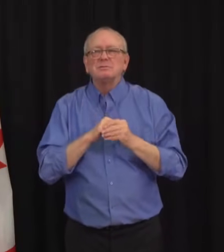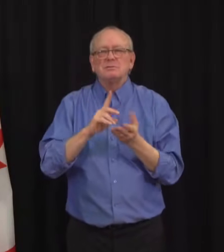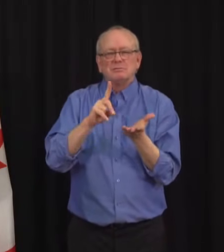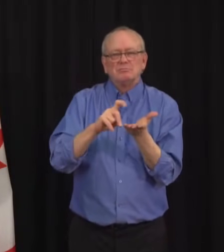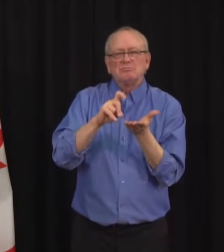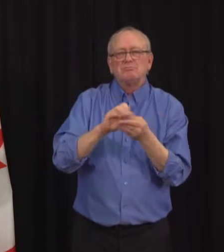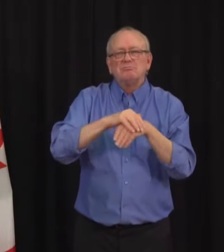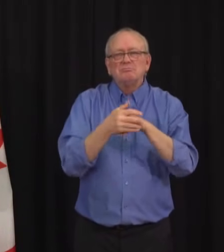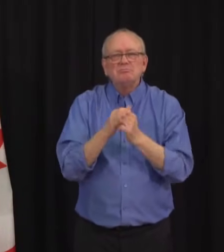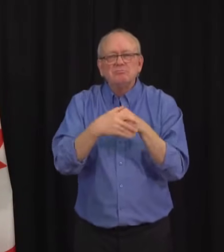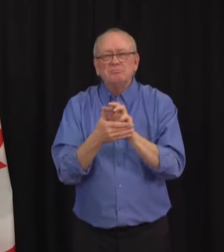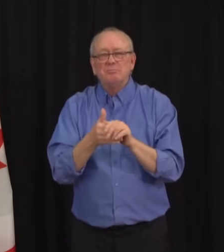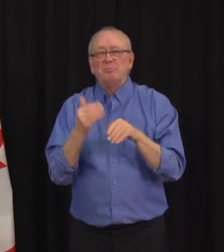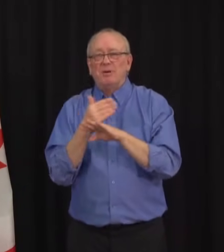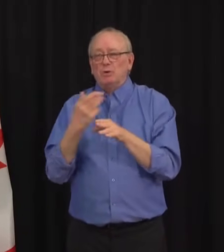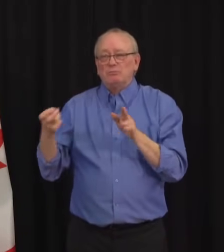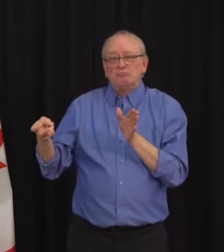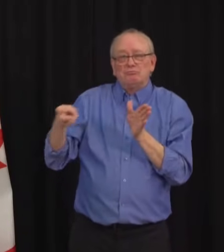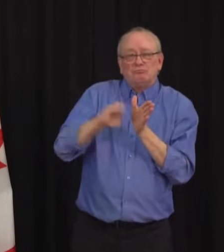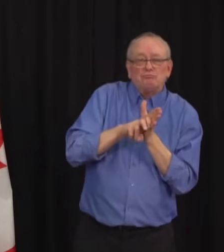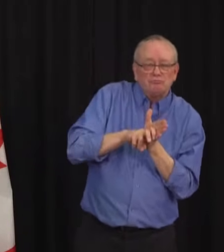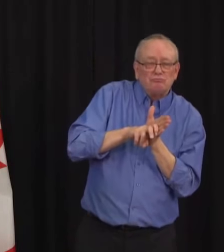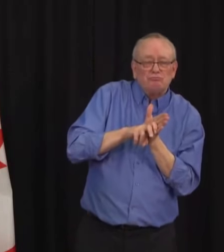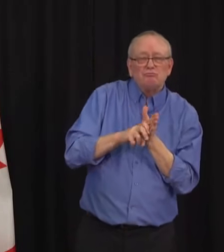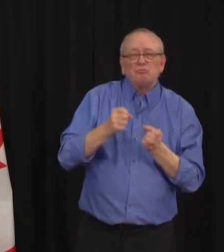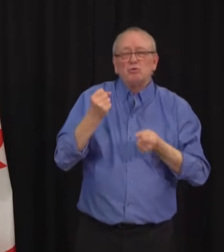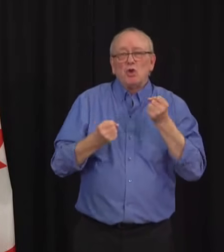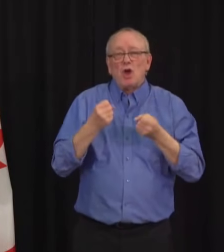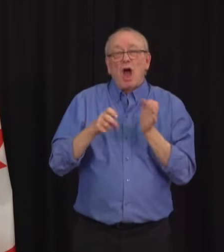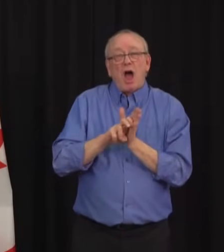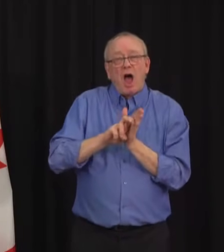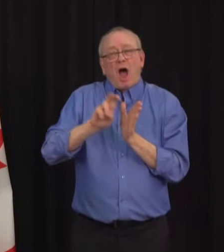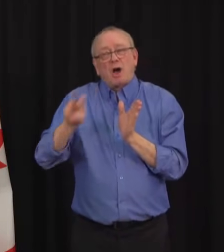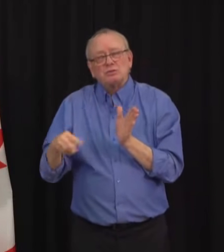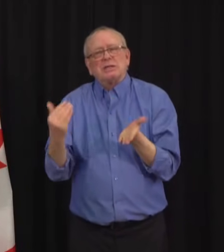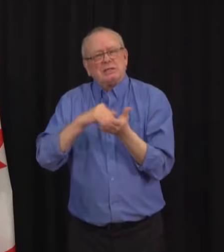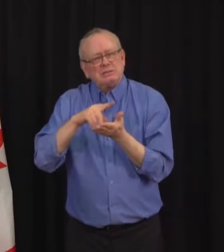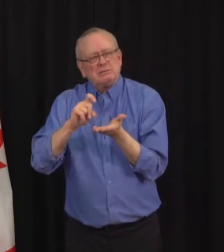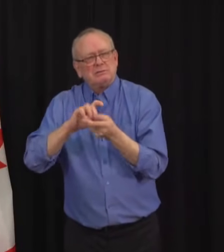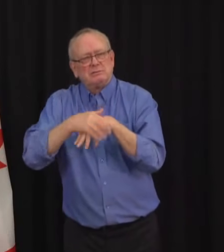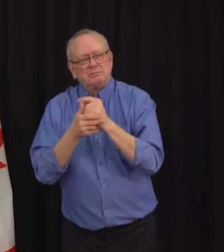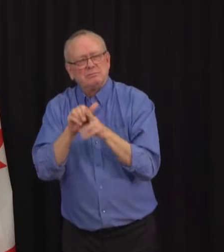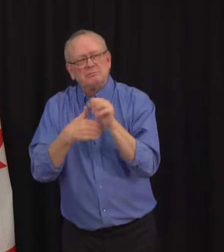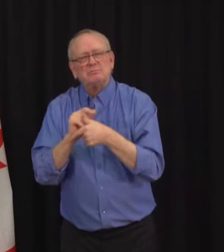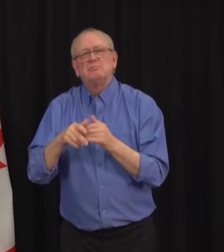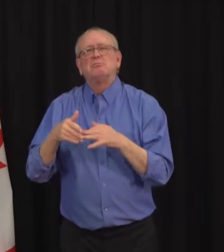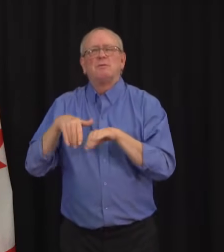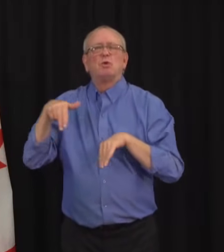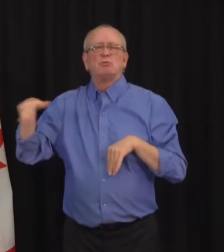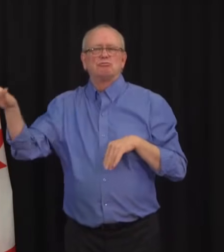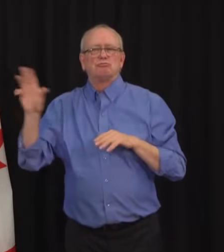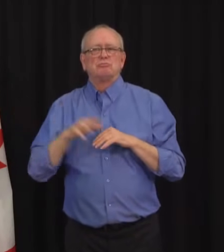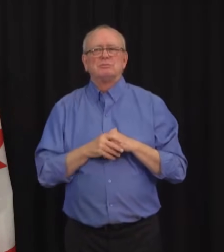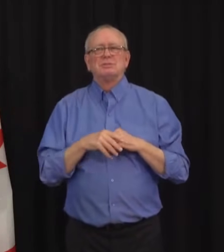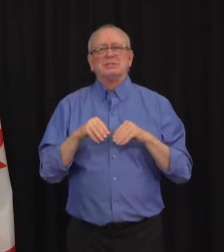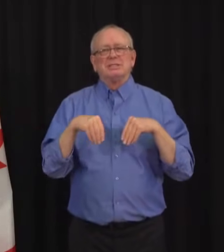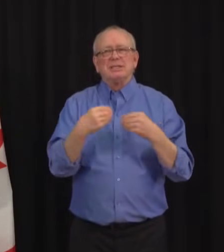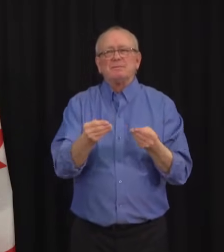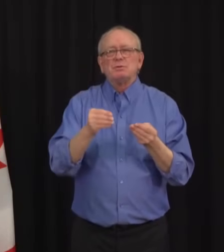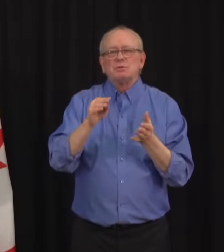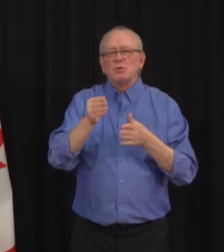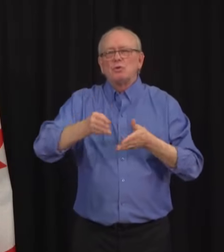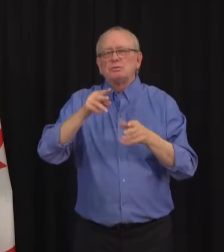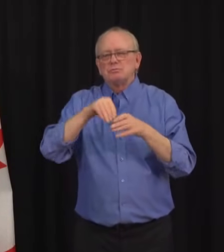encourage having disinfecting wipes available for each passenger to wipe down their side of the vehicle. More